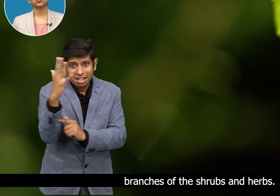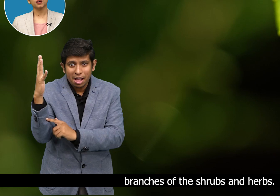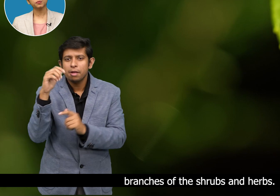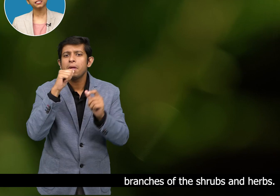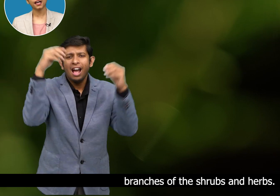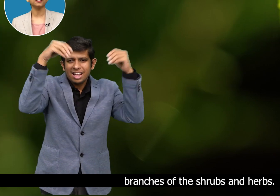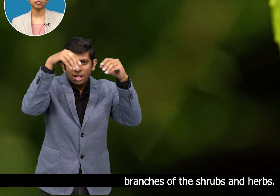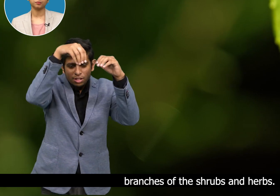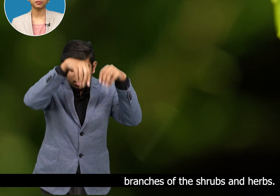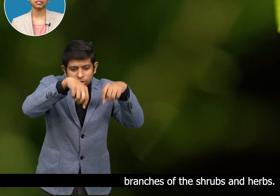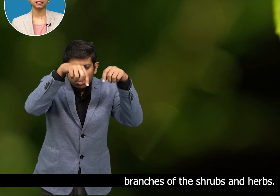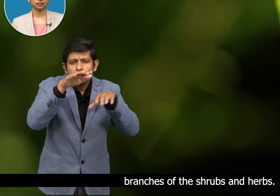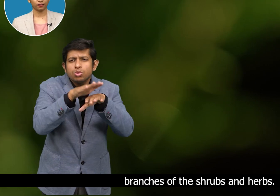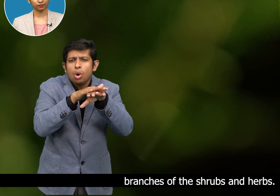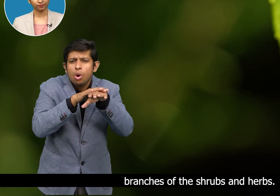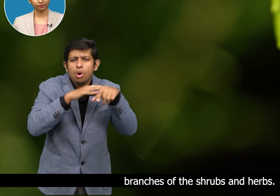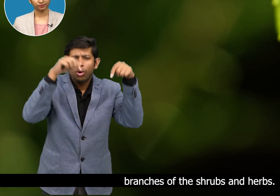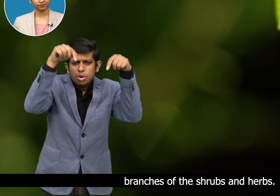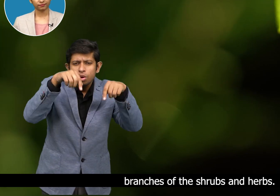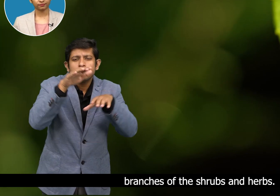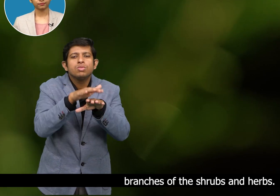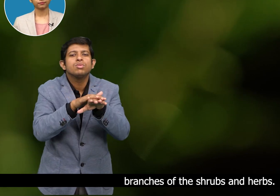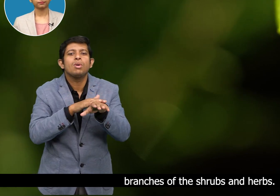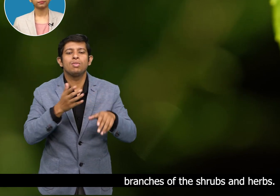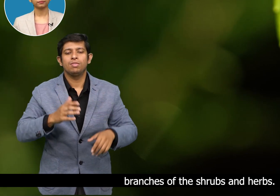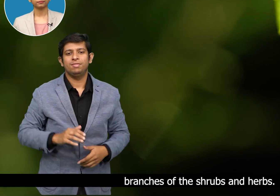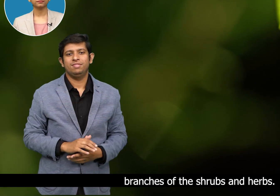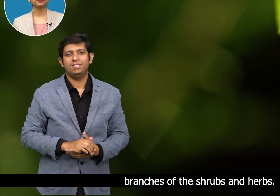of the shrubs and herbs.